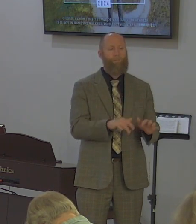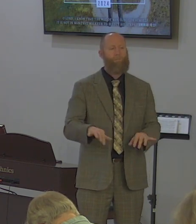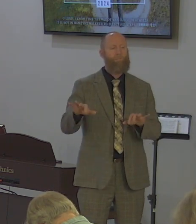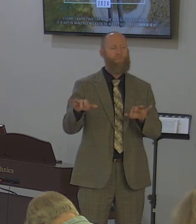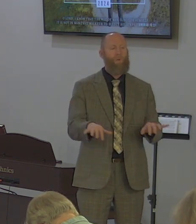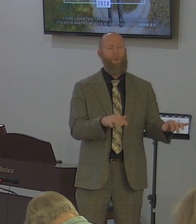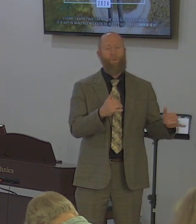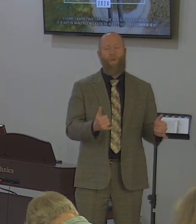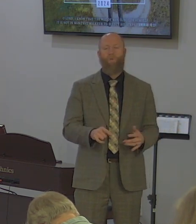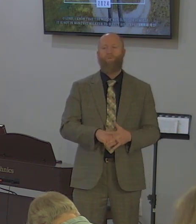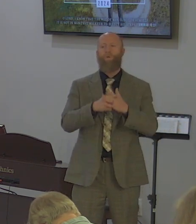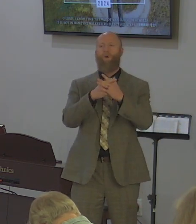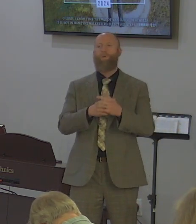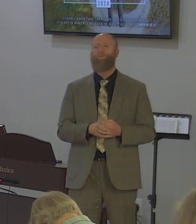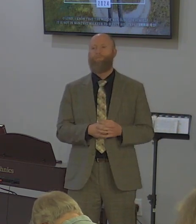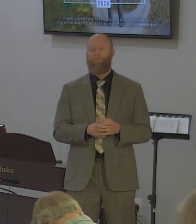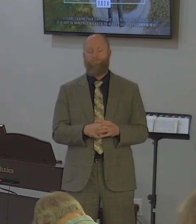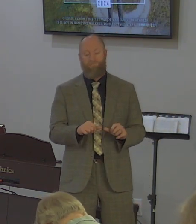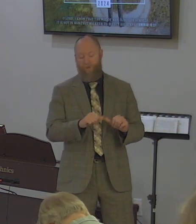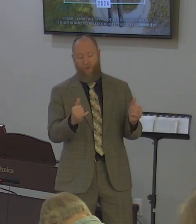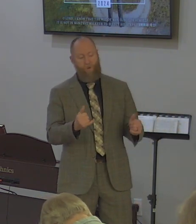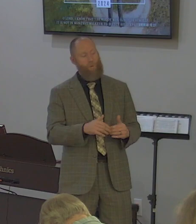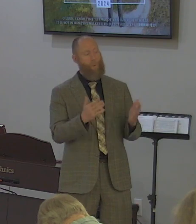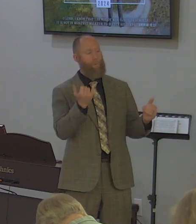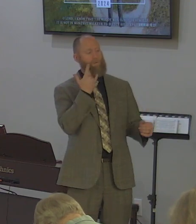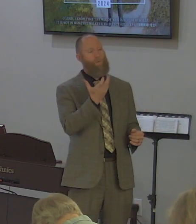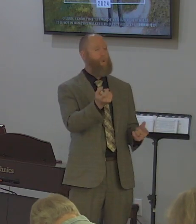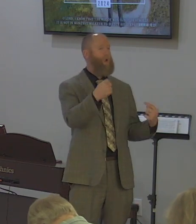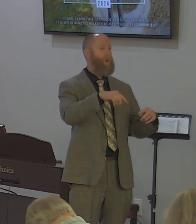play. The altar's open to you.